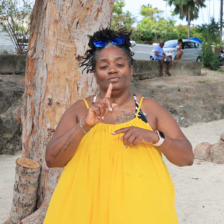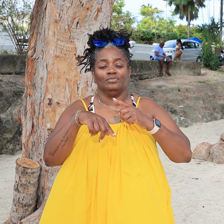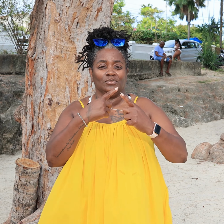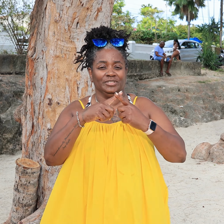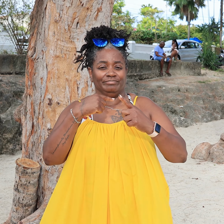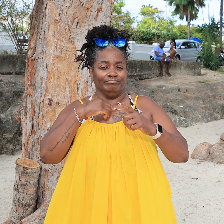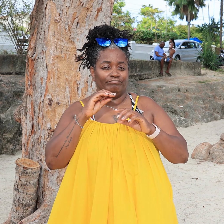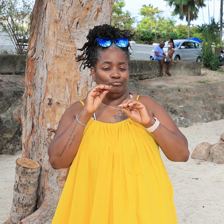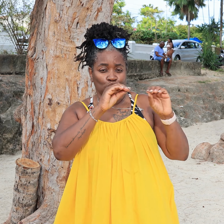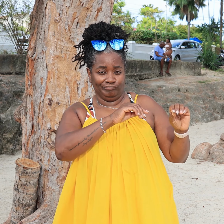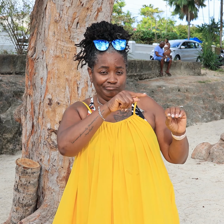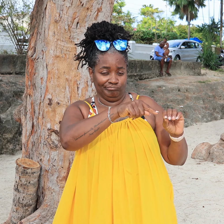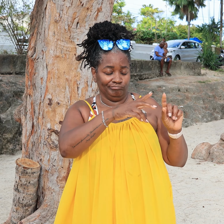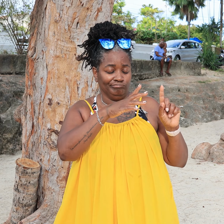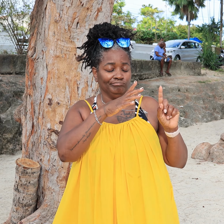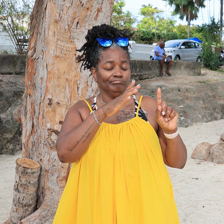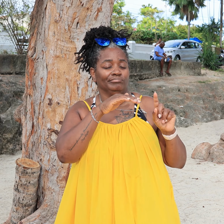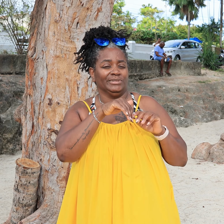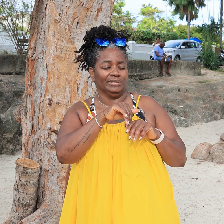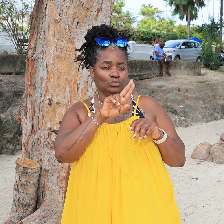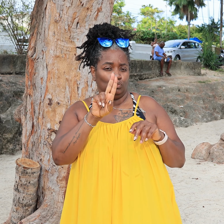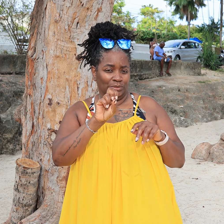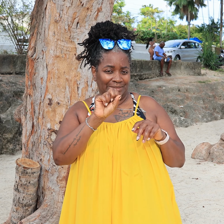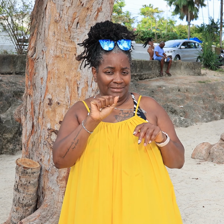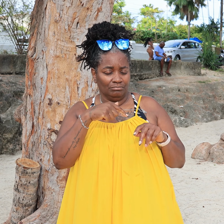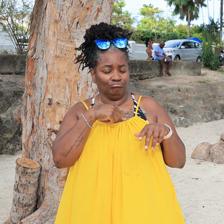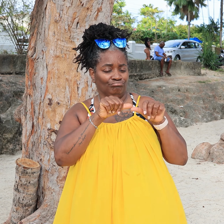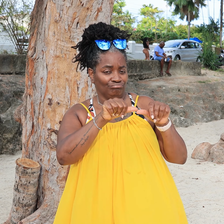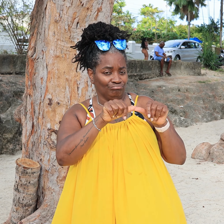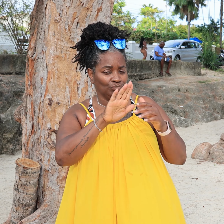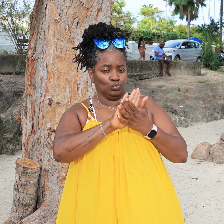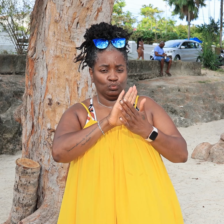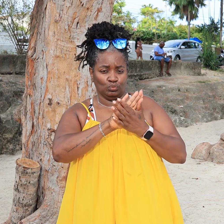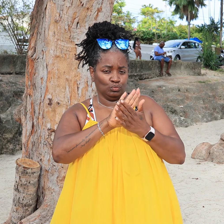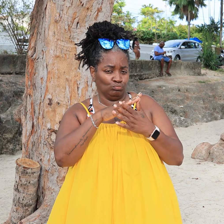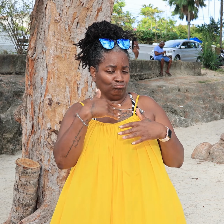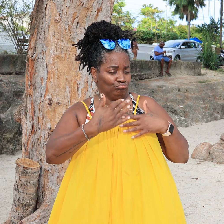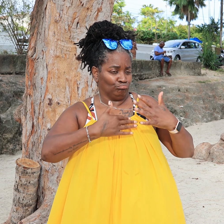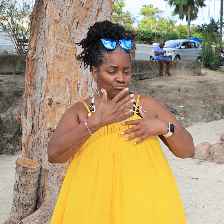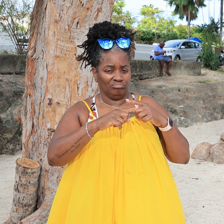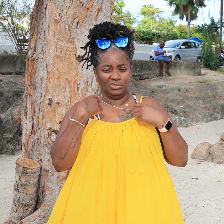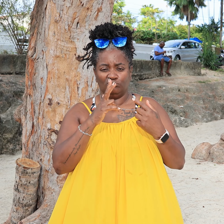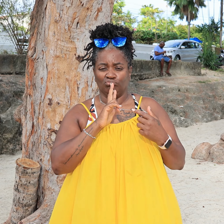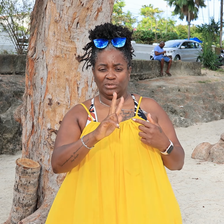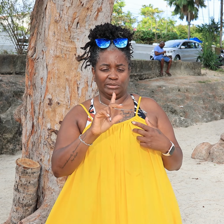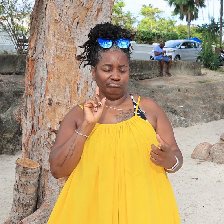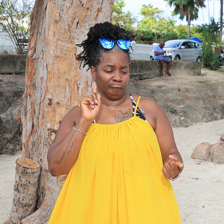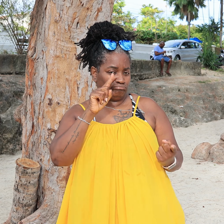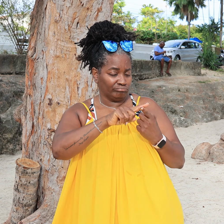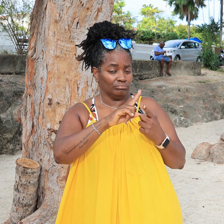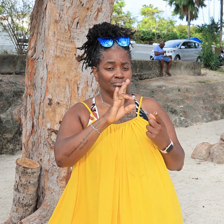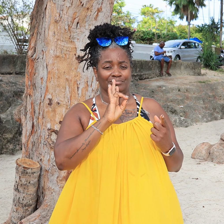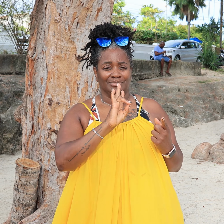Okay, when I moved to the US, I continued in school from age 3 until